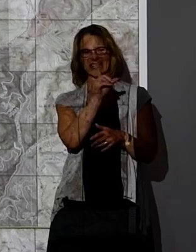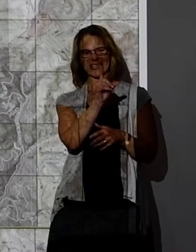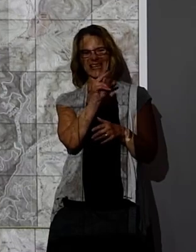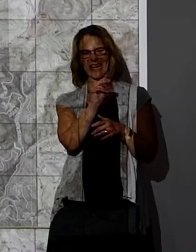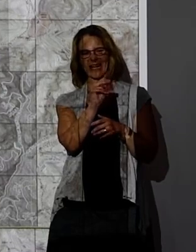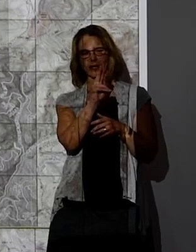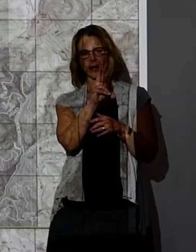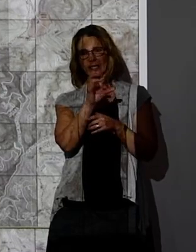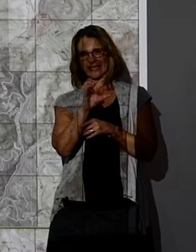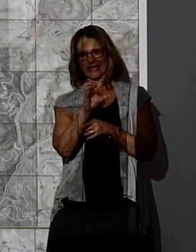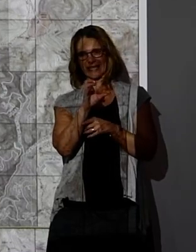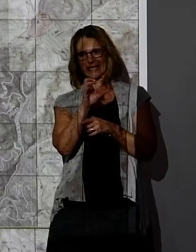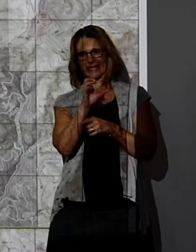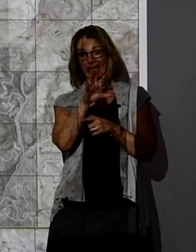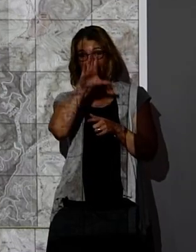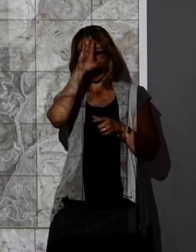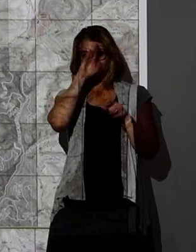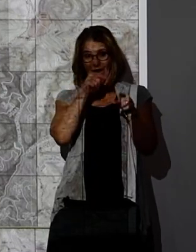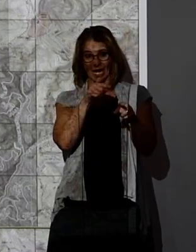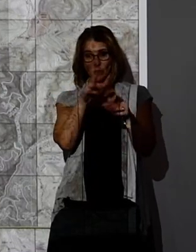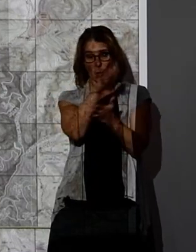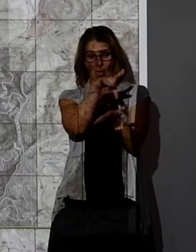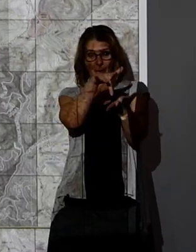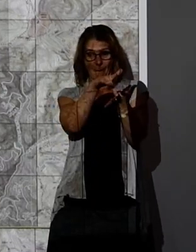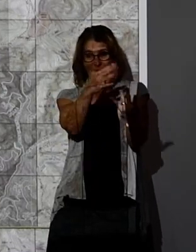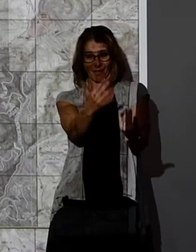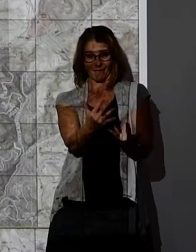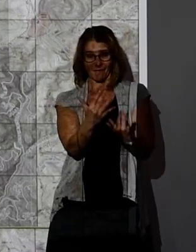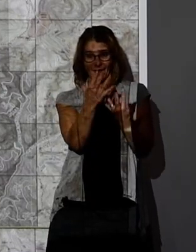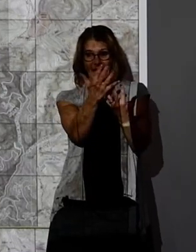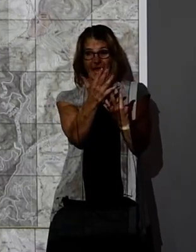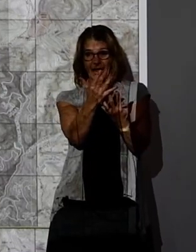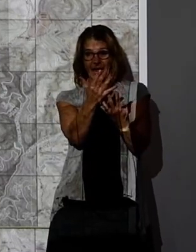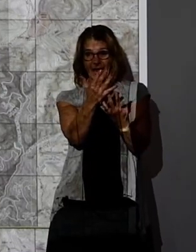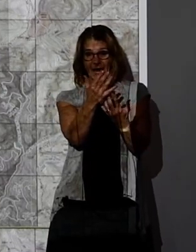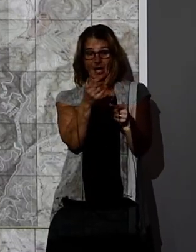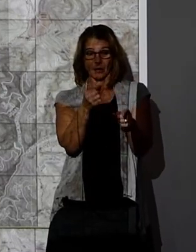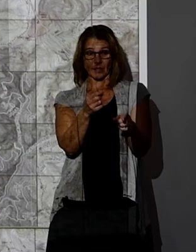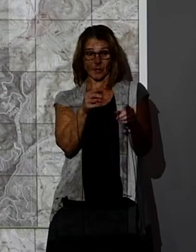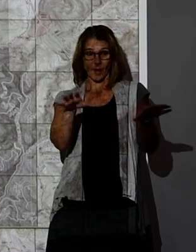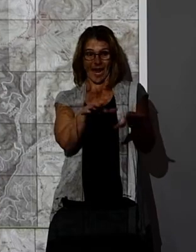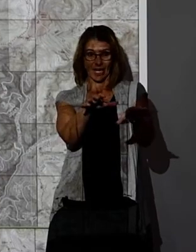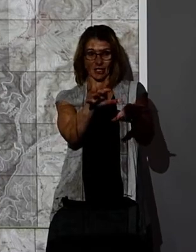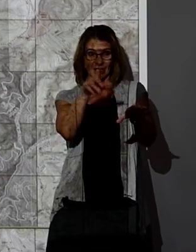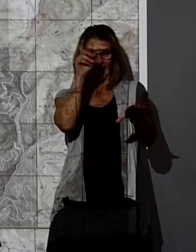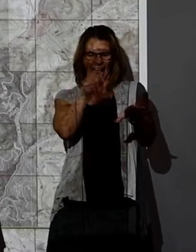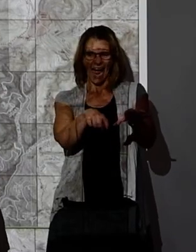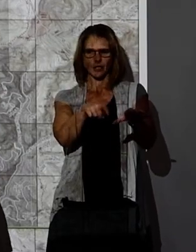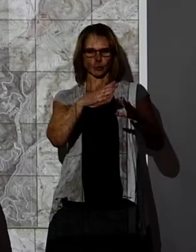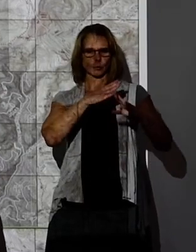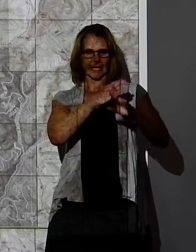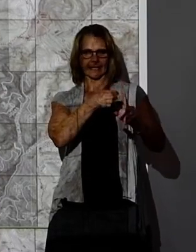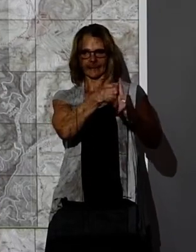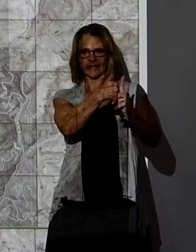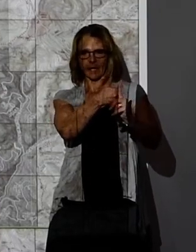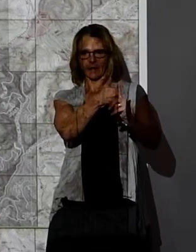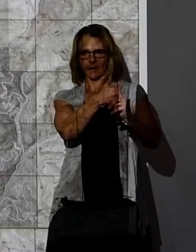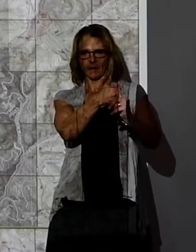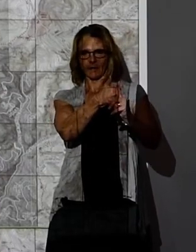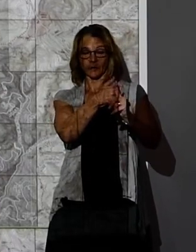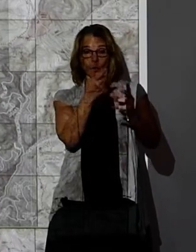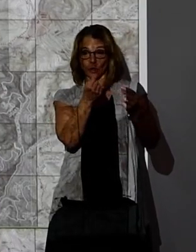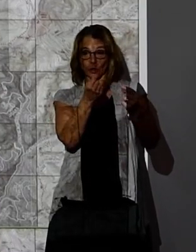firefighters were in the middle of the fire, and they took evasive action to protect themselves. They deployed